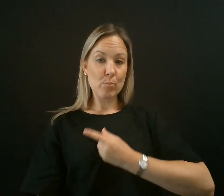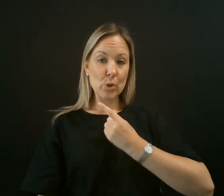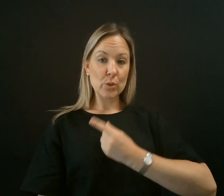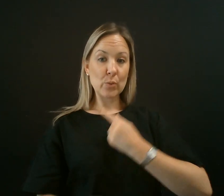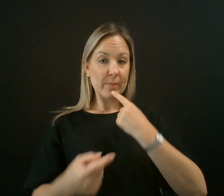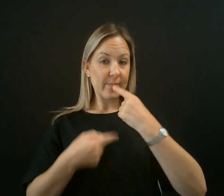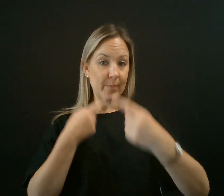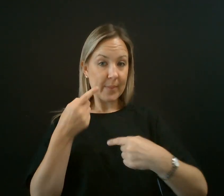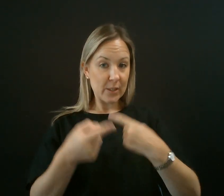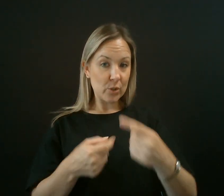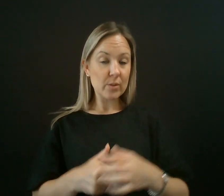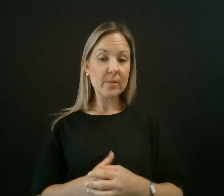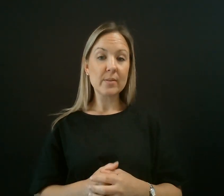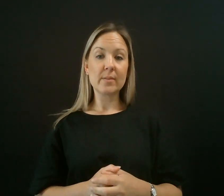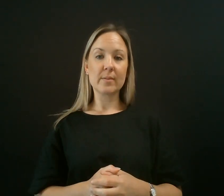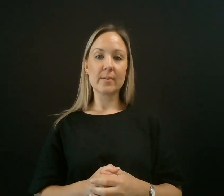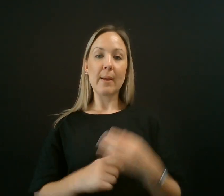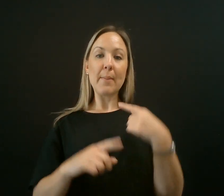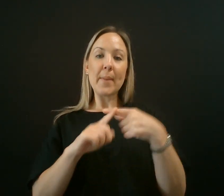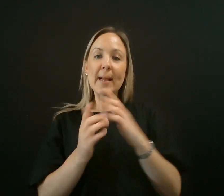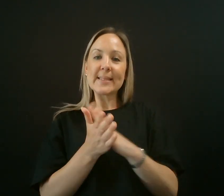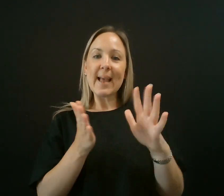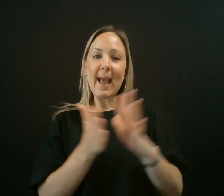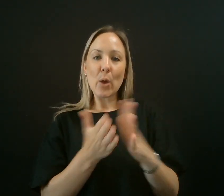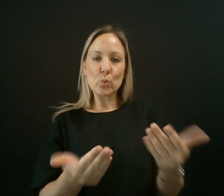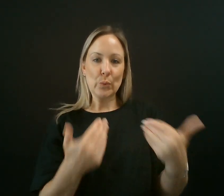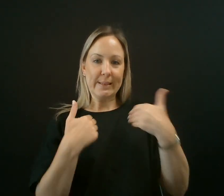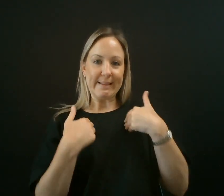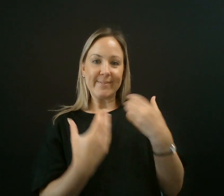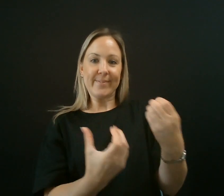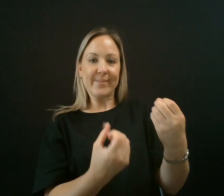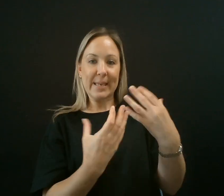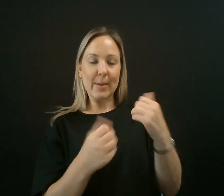information, and how to give us feedback or make a complaint.